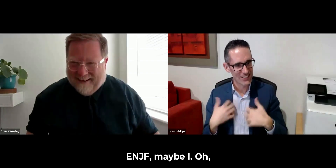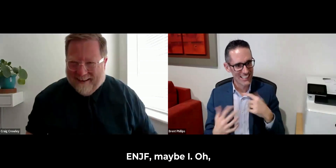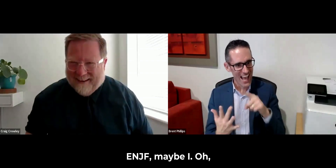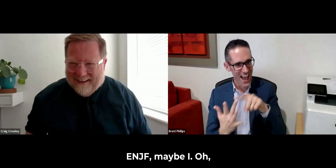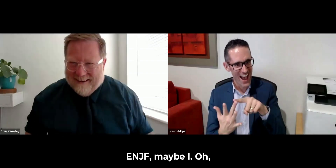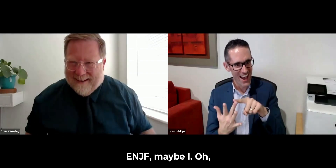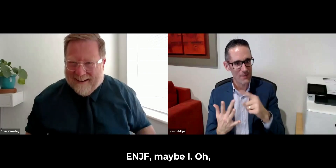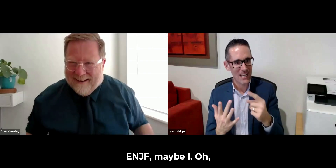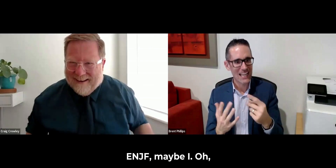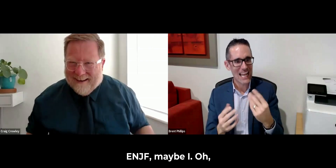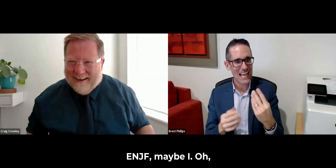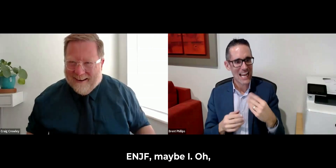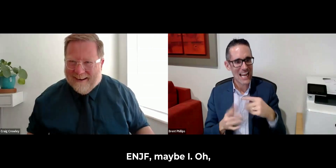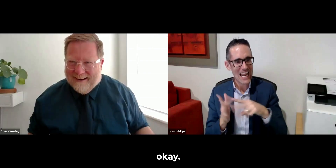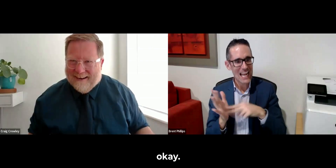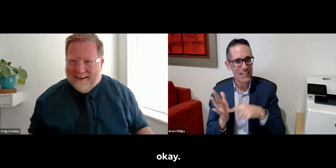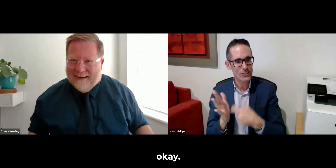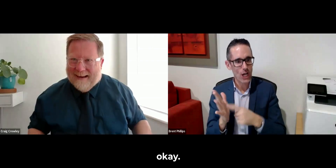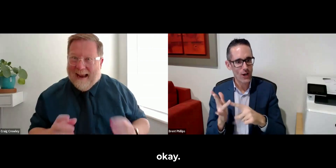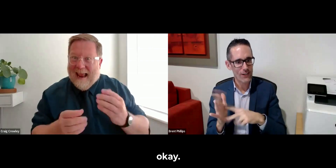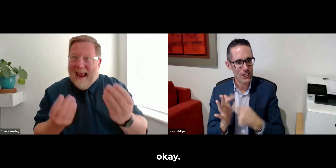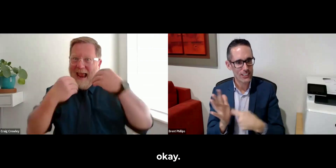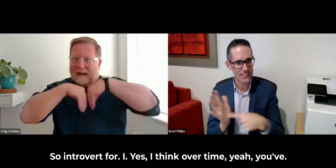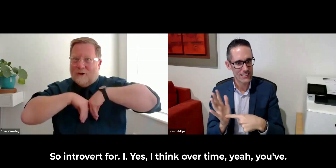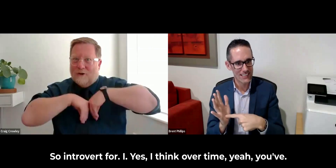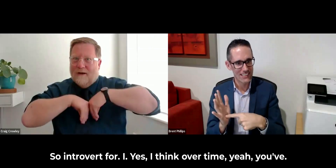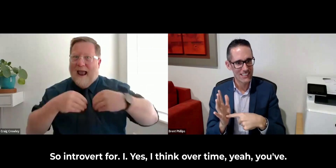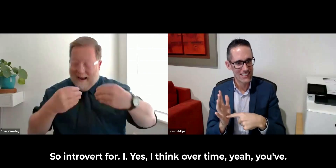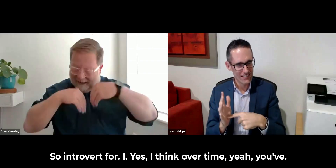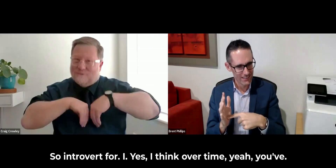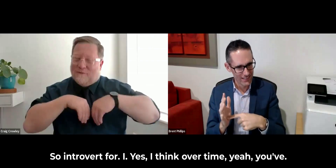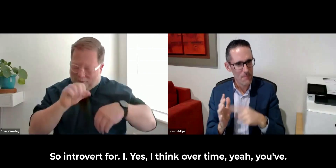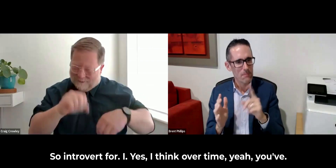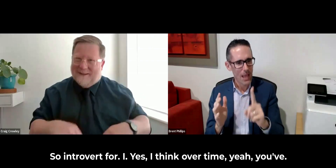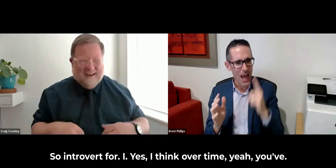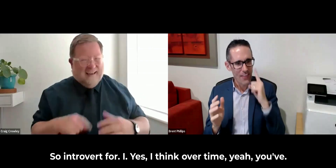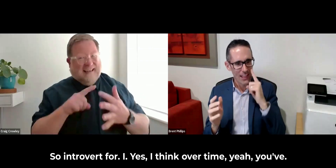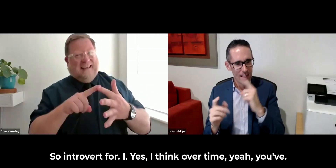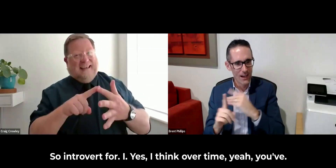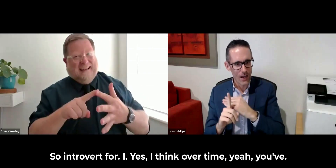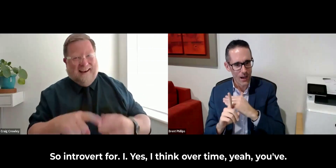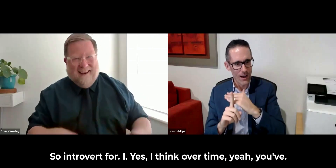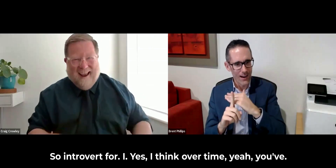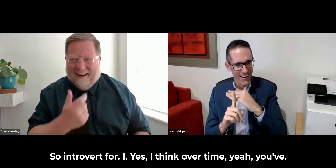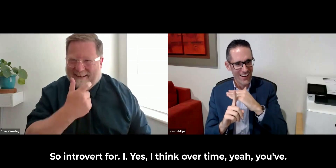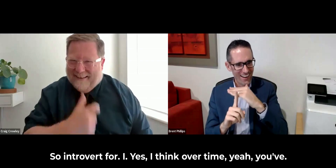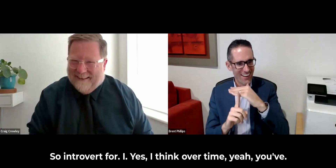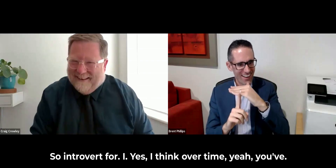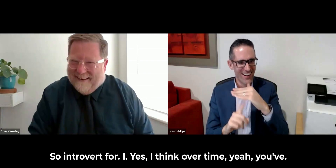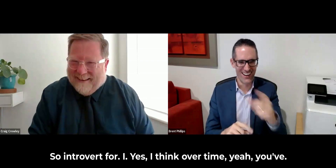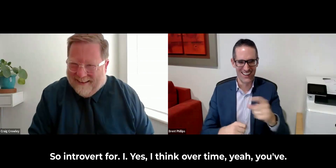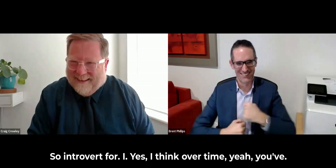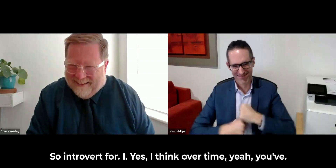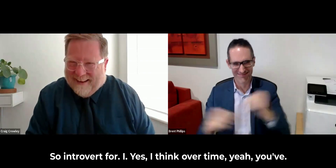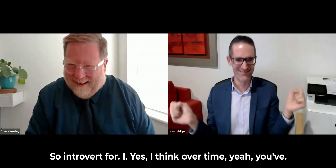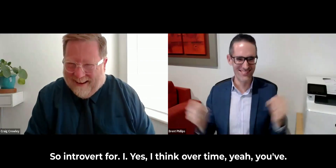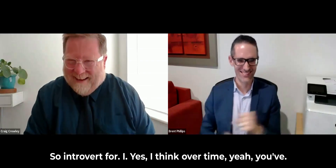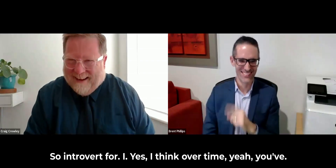ENJF, maybe, I don't know. Oh, okay. So introvert for I. Yes, I think I'm an E. over time,